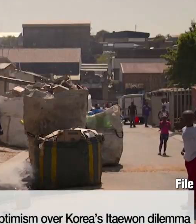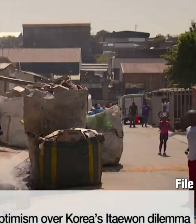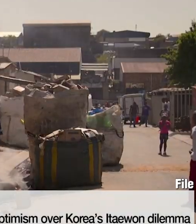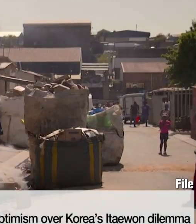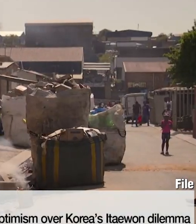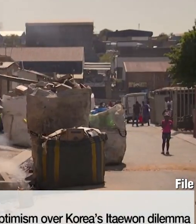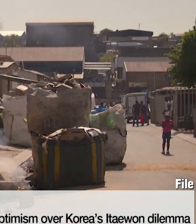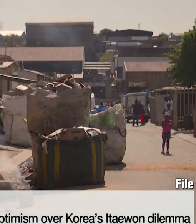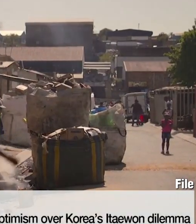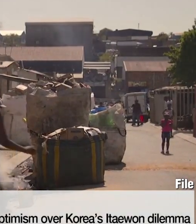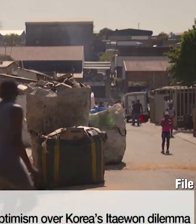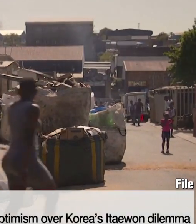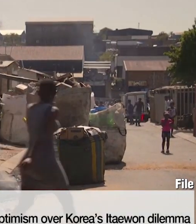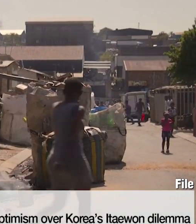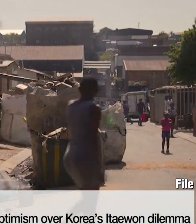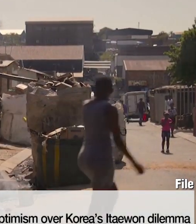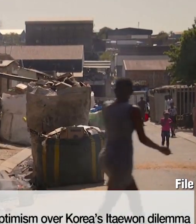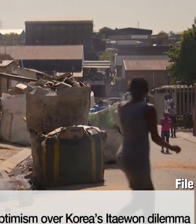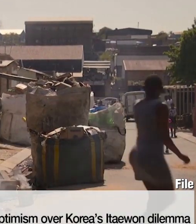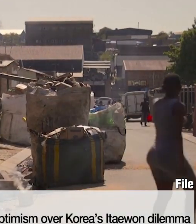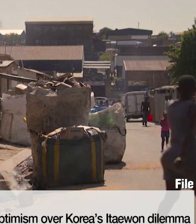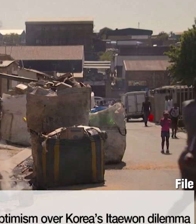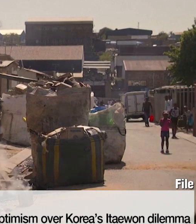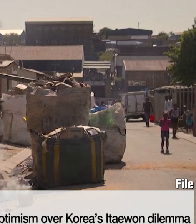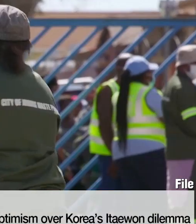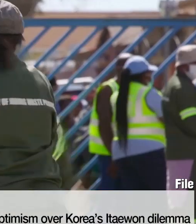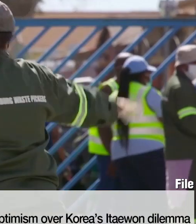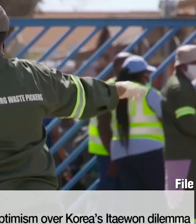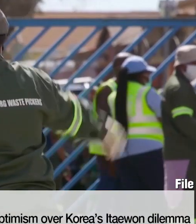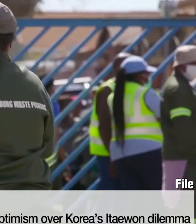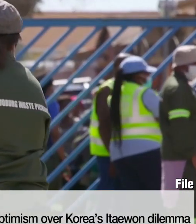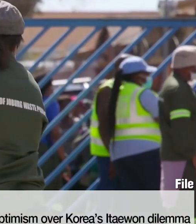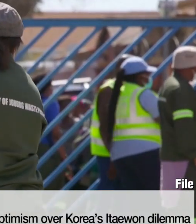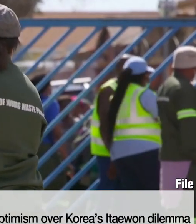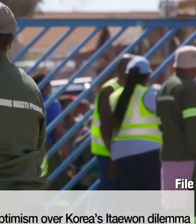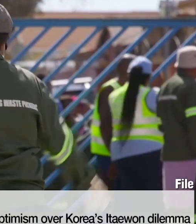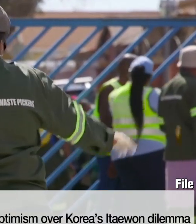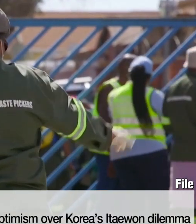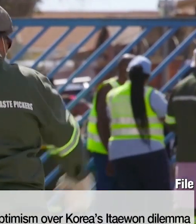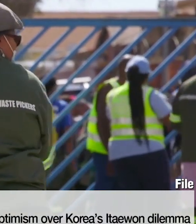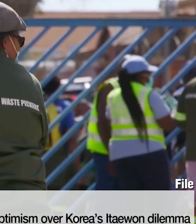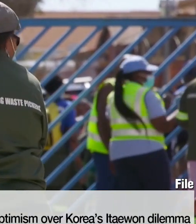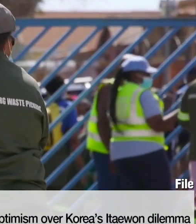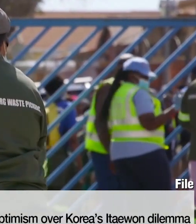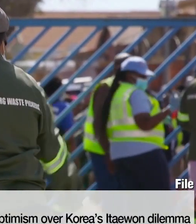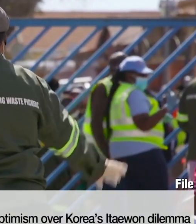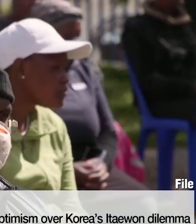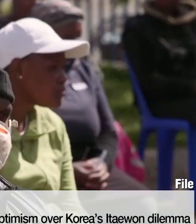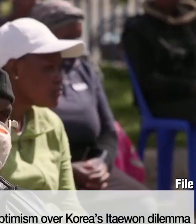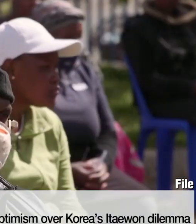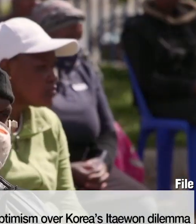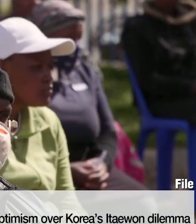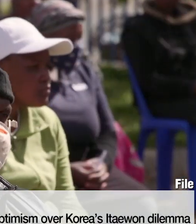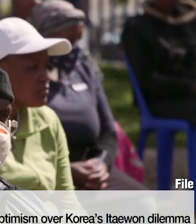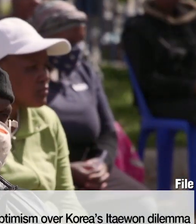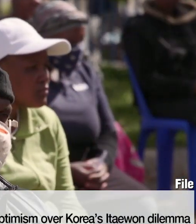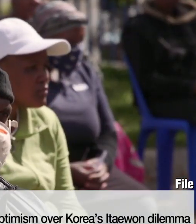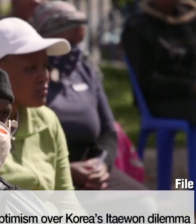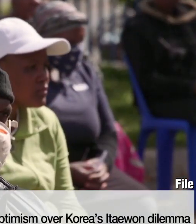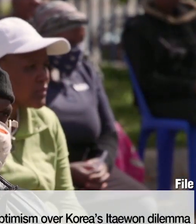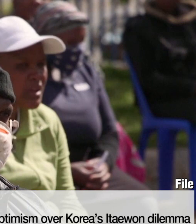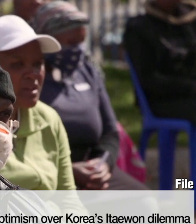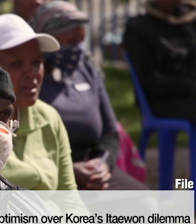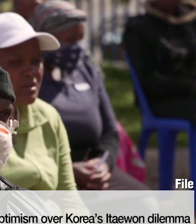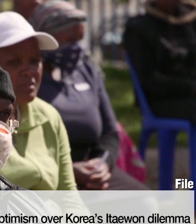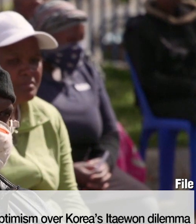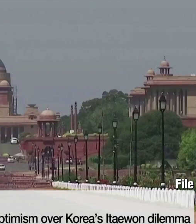and investigate clusters, then there is always the risk that the disease will take off again. He also urged countries to take, quote,